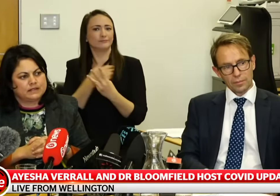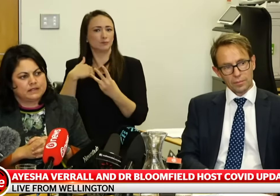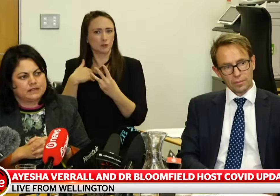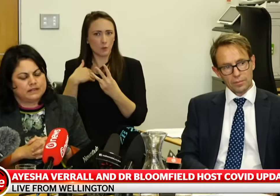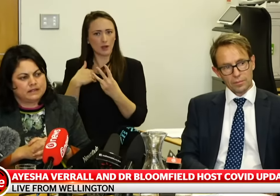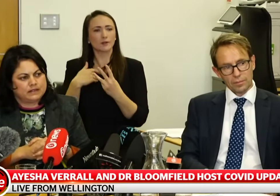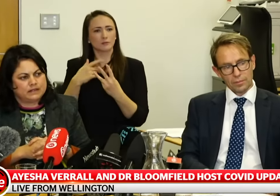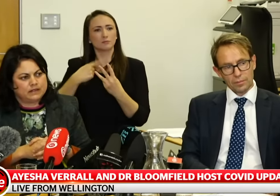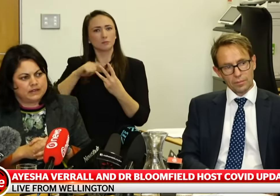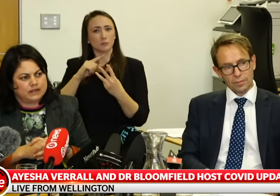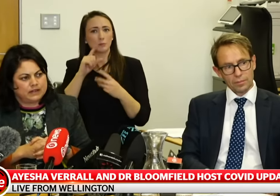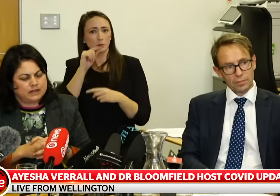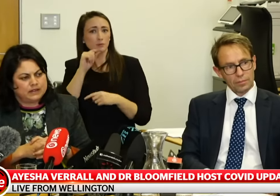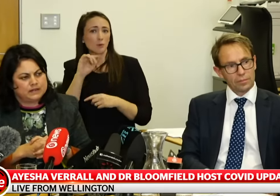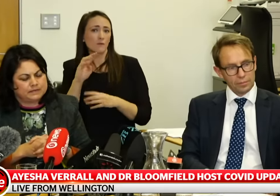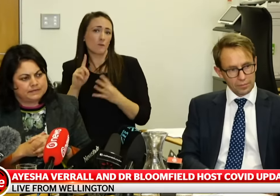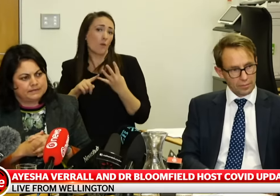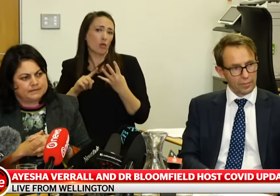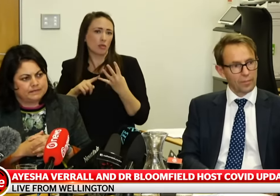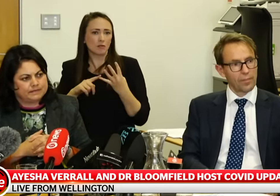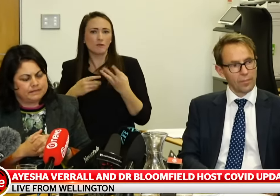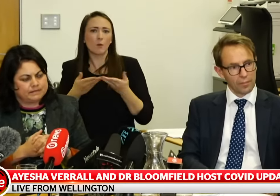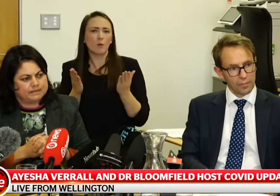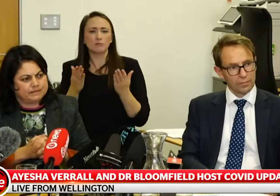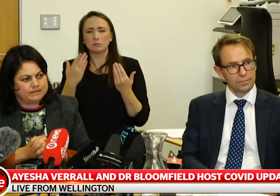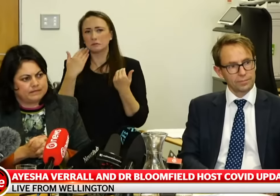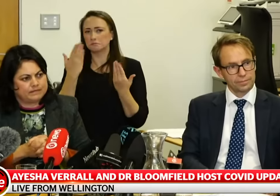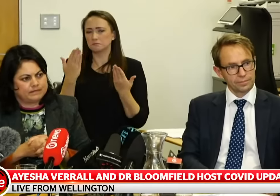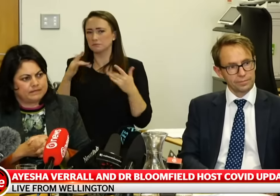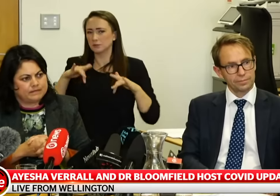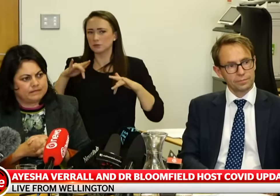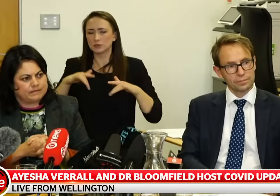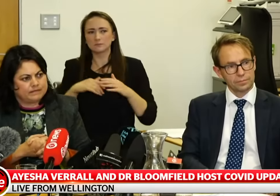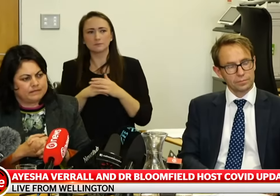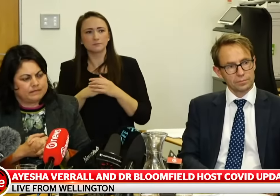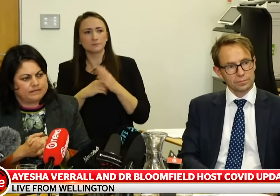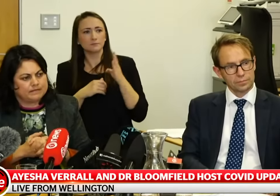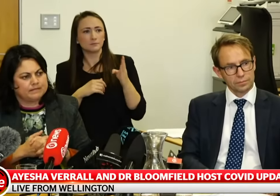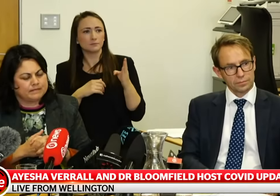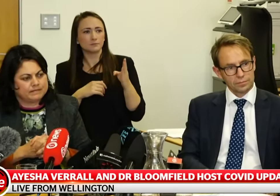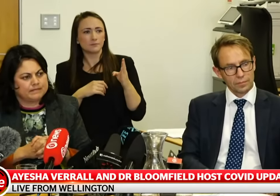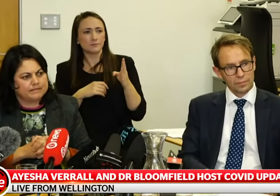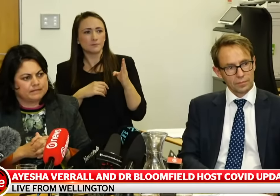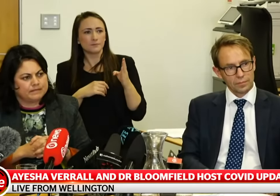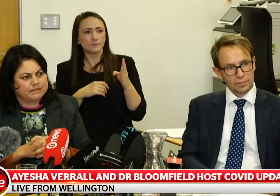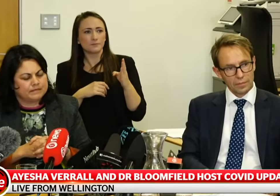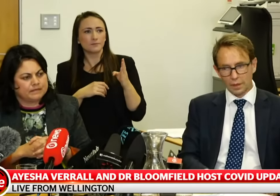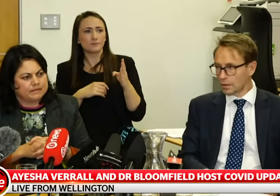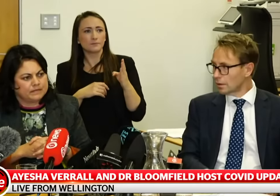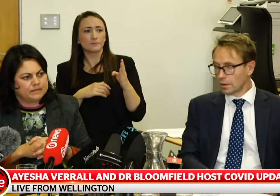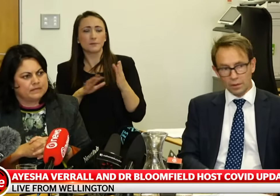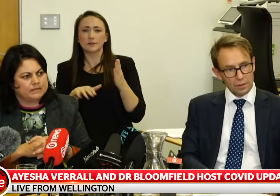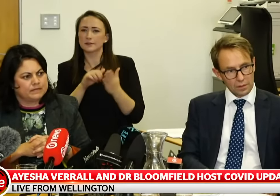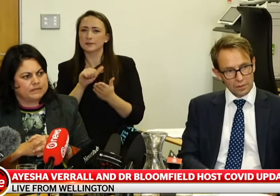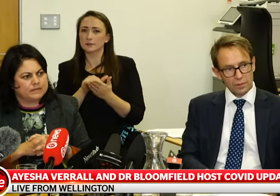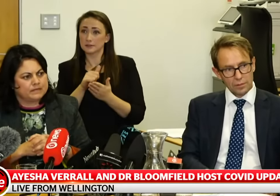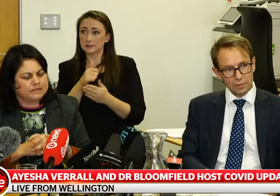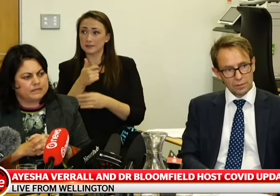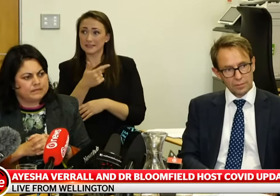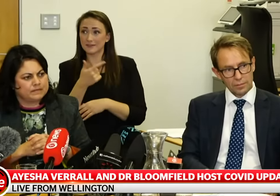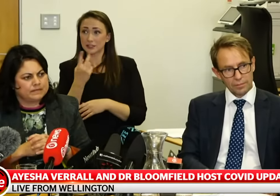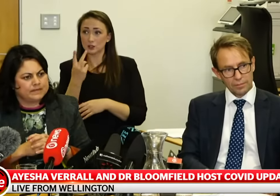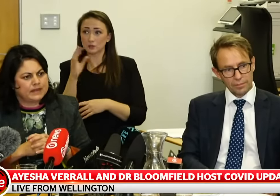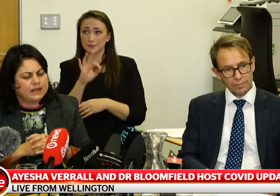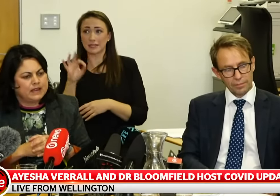that heading into winter though? Sort of 72% of people have had the third dose? How does that